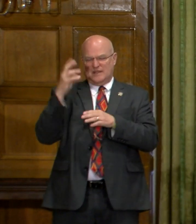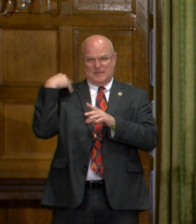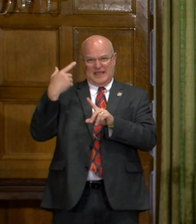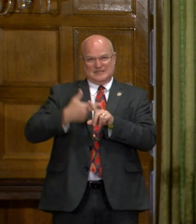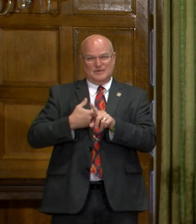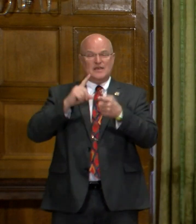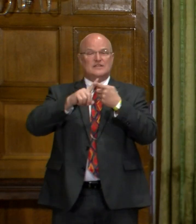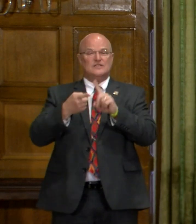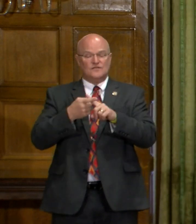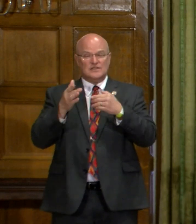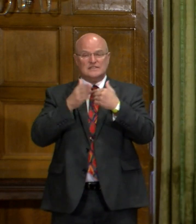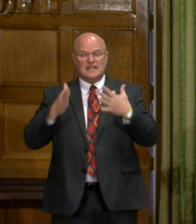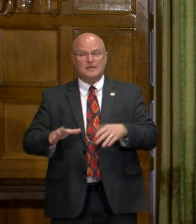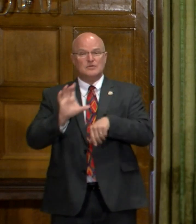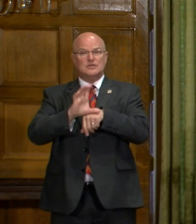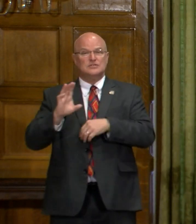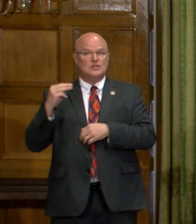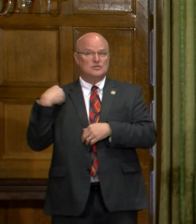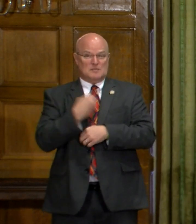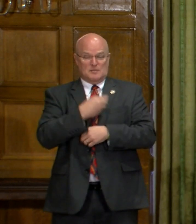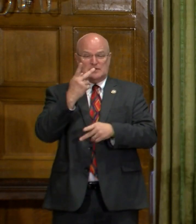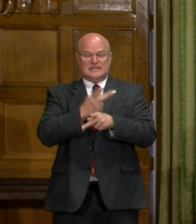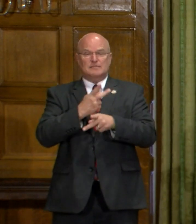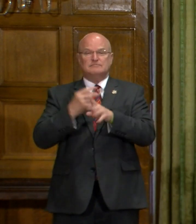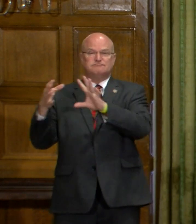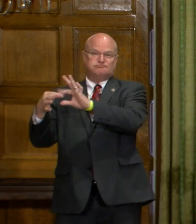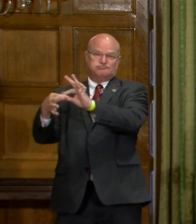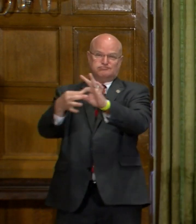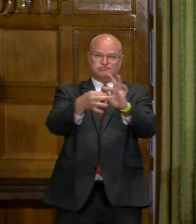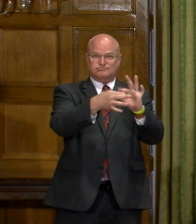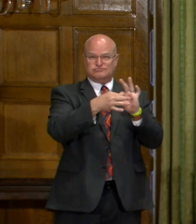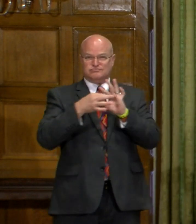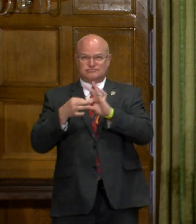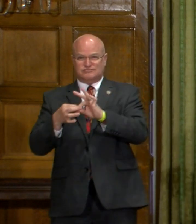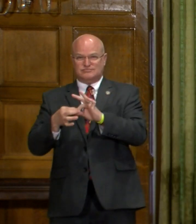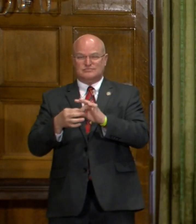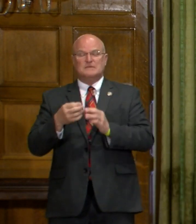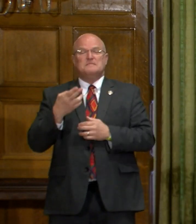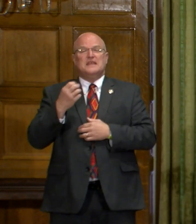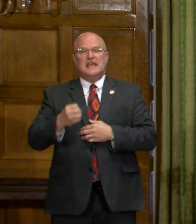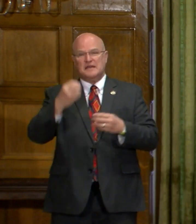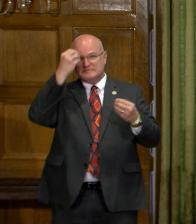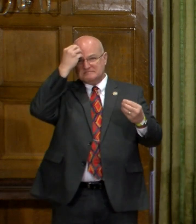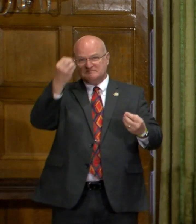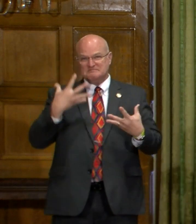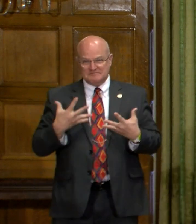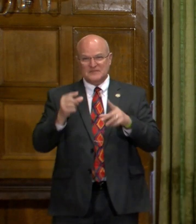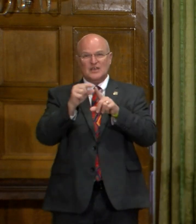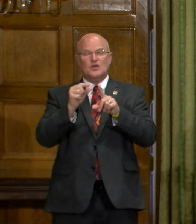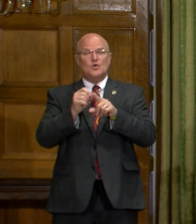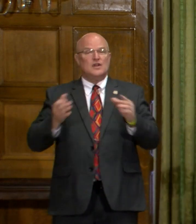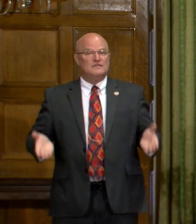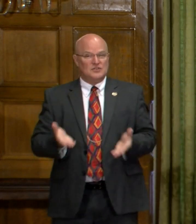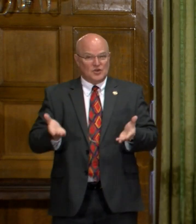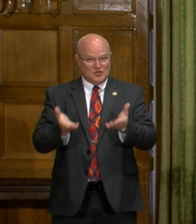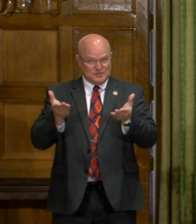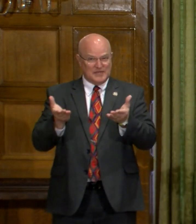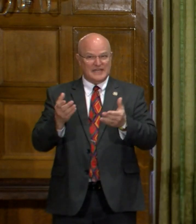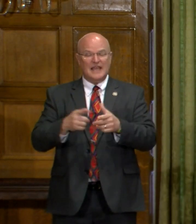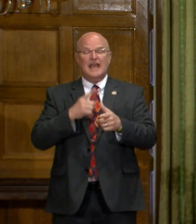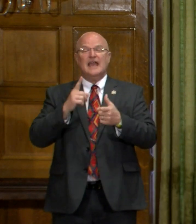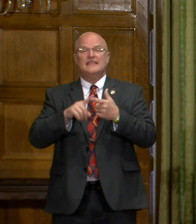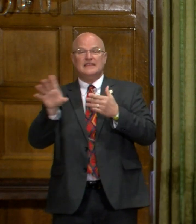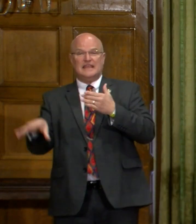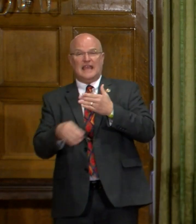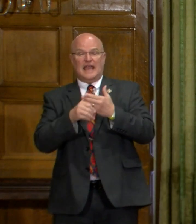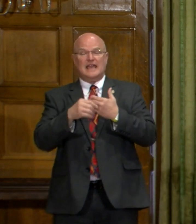month to friends, neighbors, church members to keep us all connected. And so he was just passing along that word of encouragement, and then